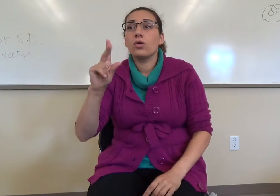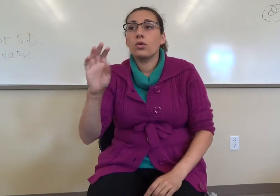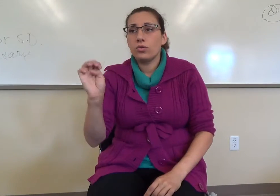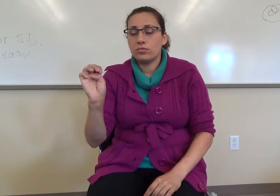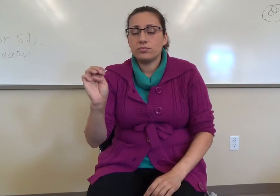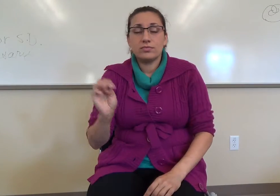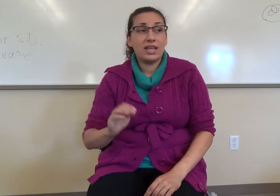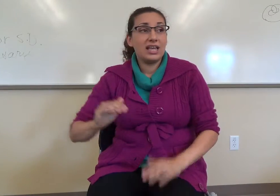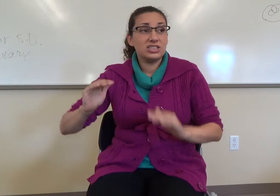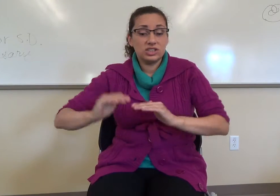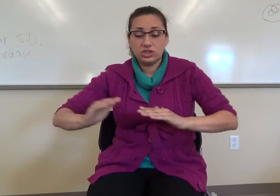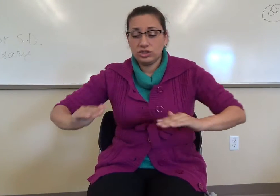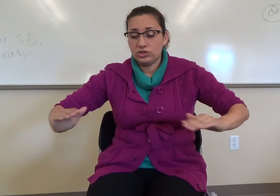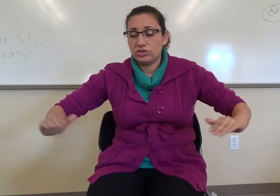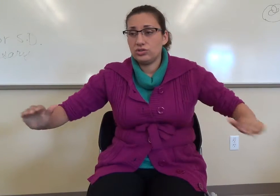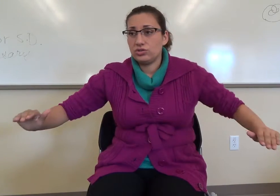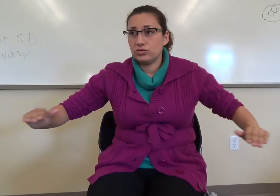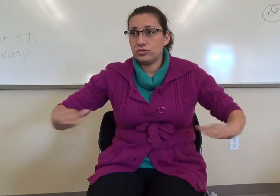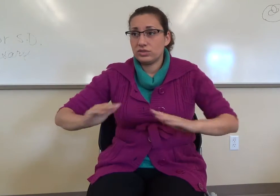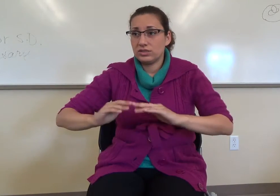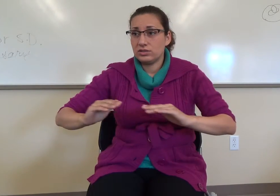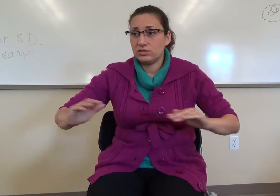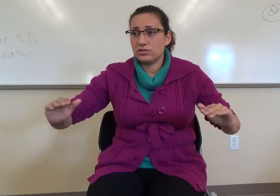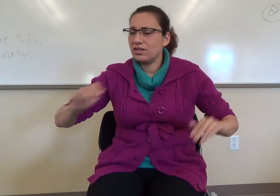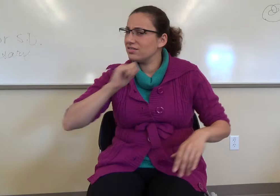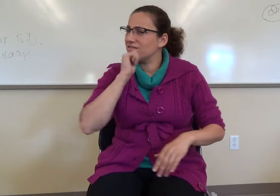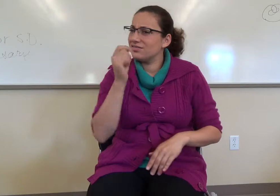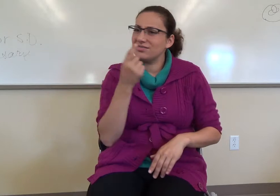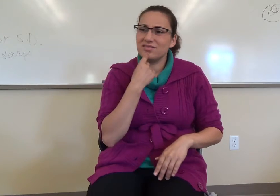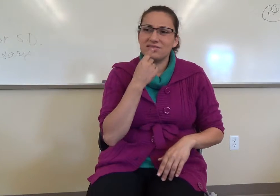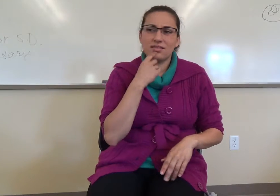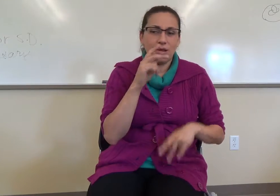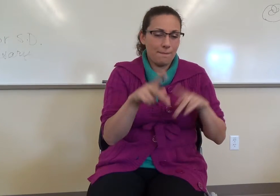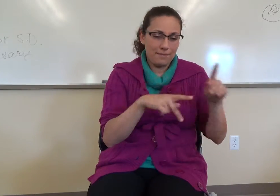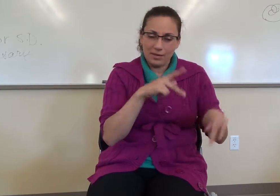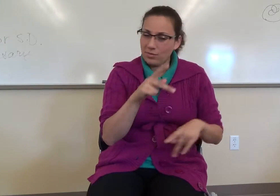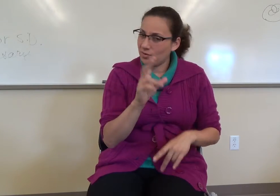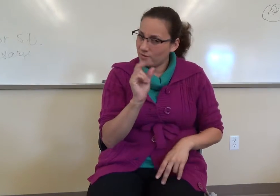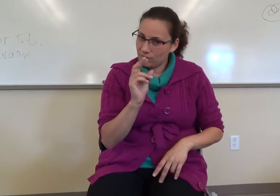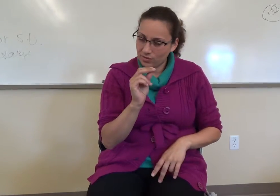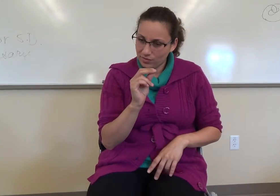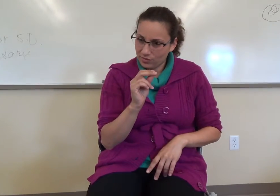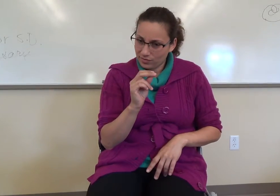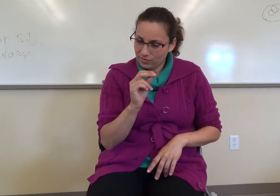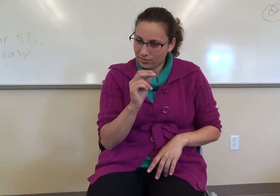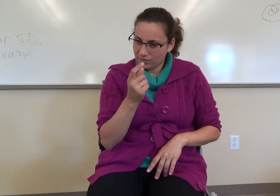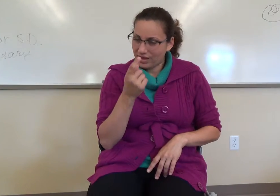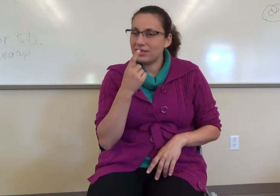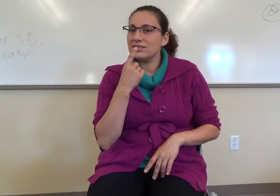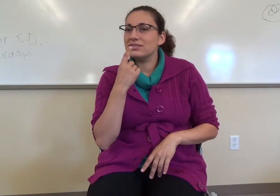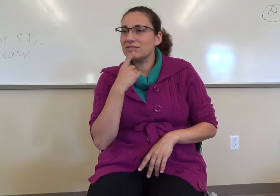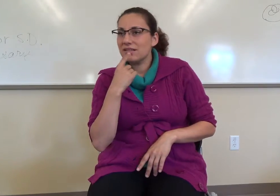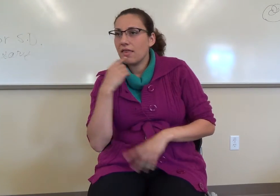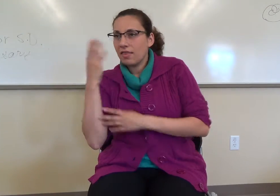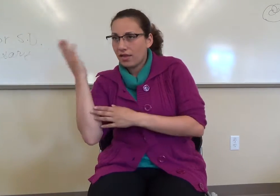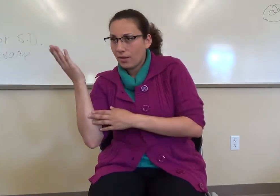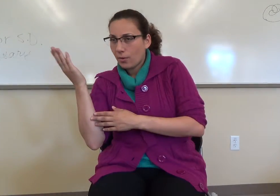Children. It doesn't say people. It says children. Yeah, so, yeah, why